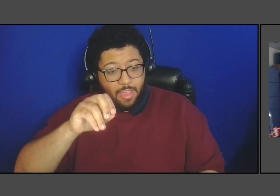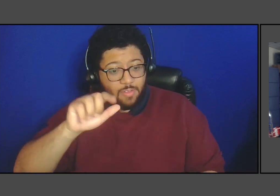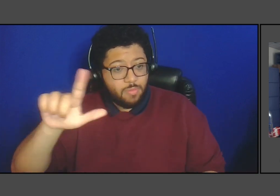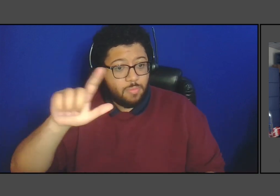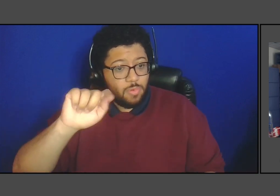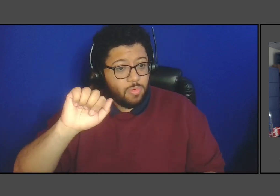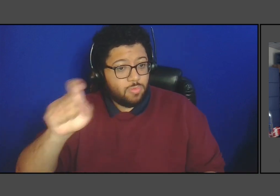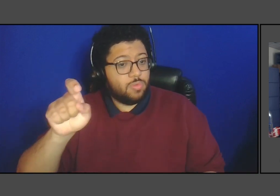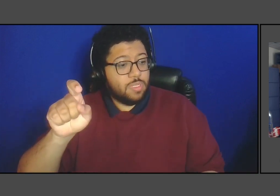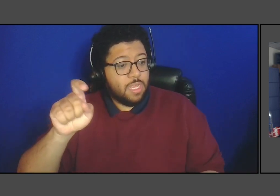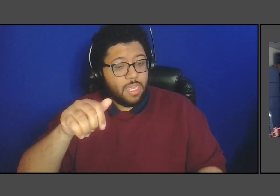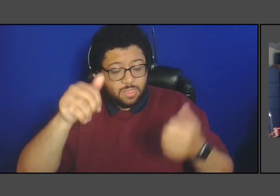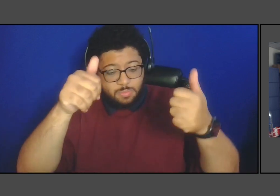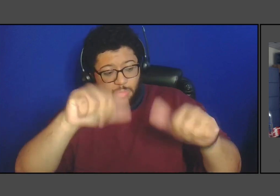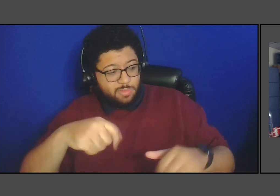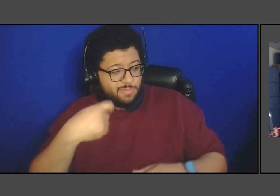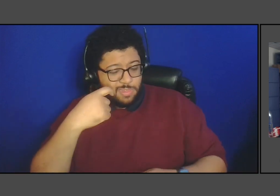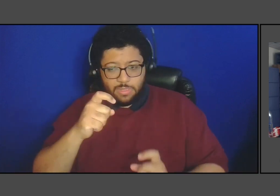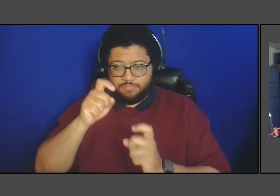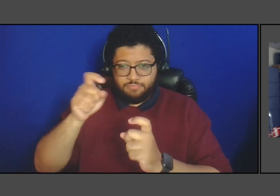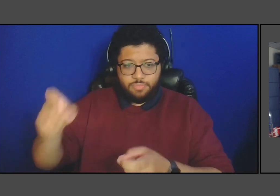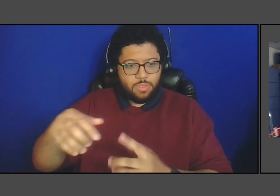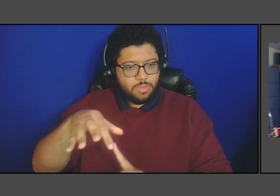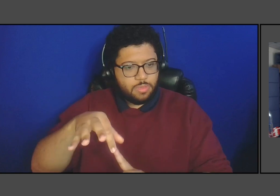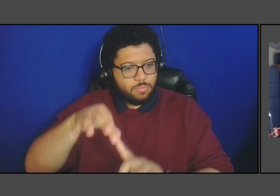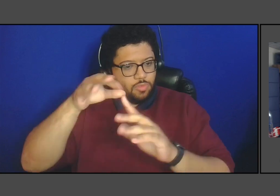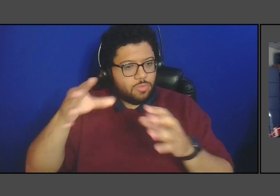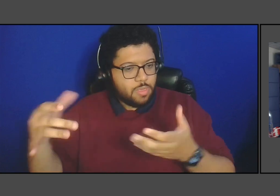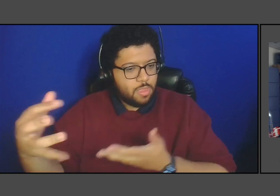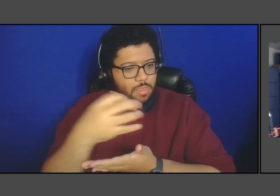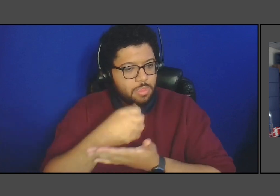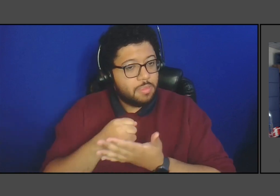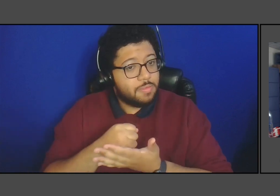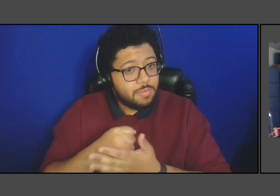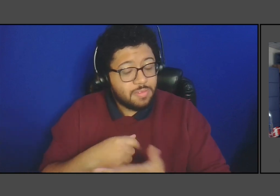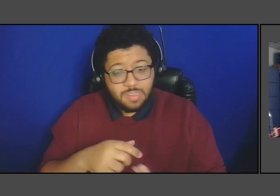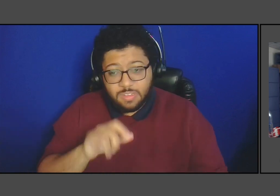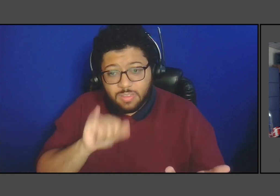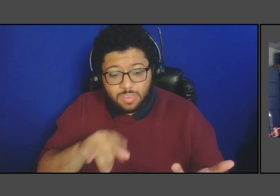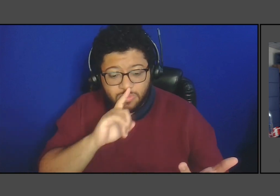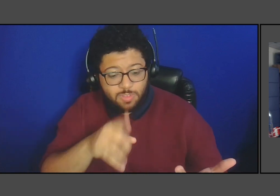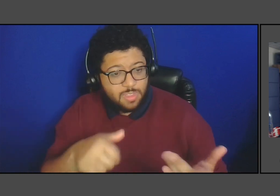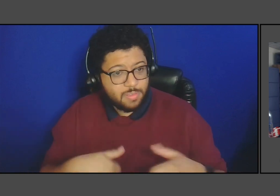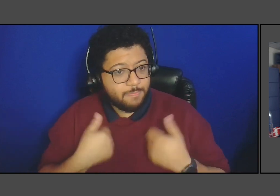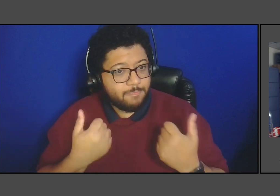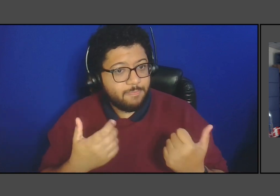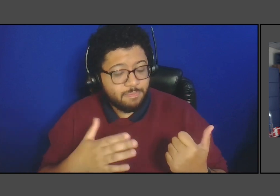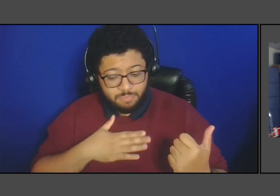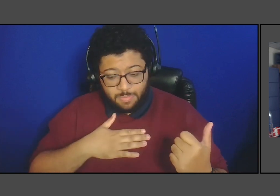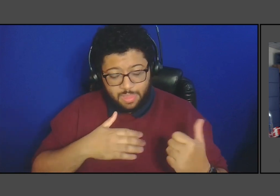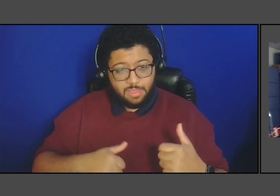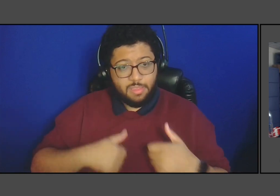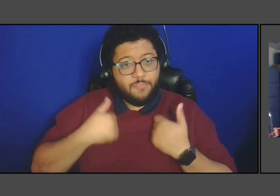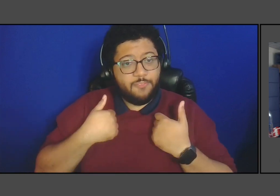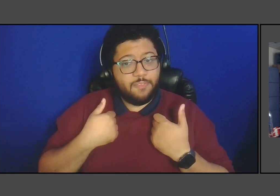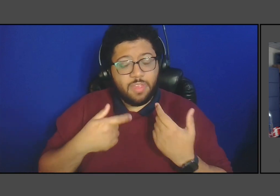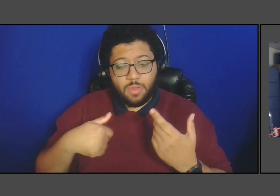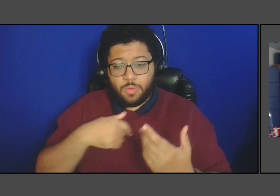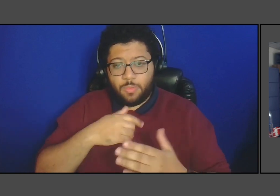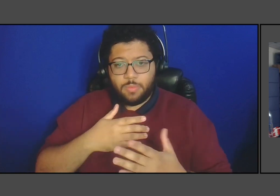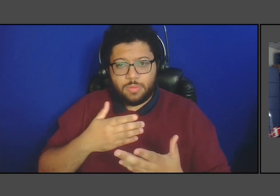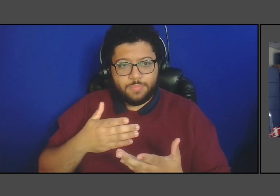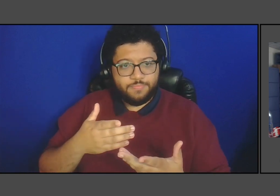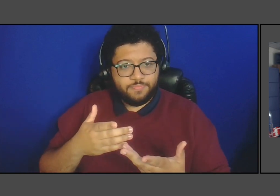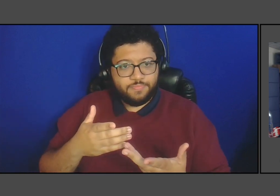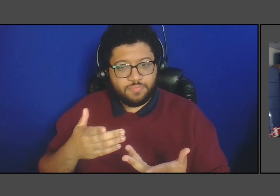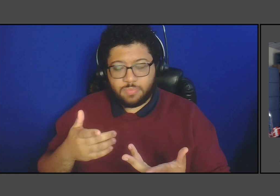collections, you know. So that's the reality in my own life, that, you know, that we were prevented from voting, or, you know, there would be constraints